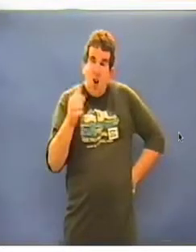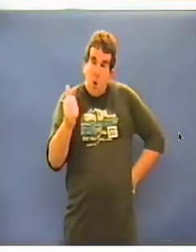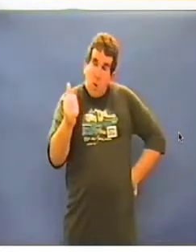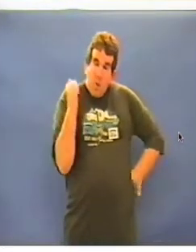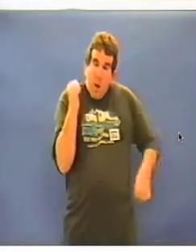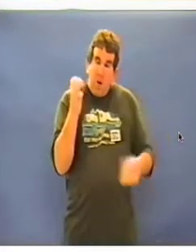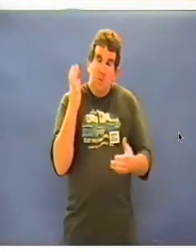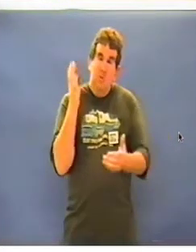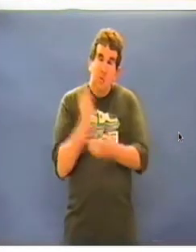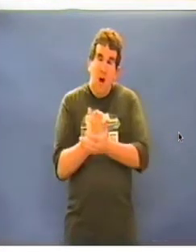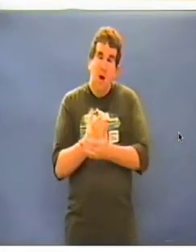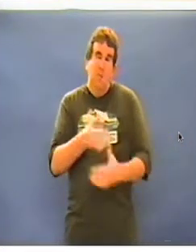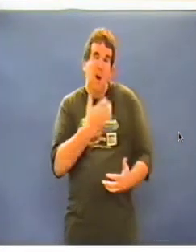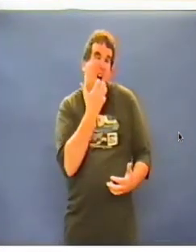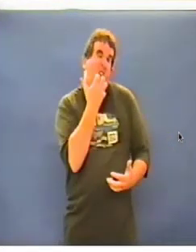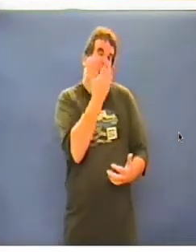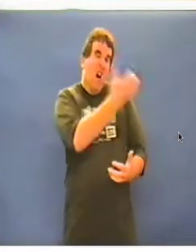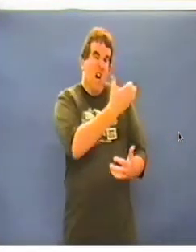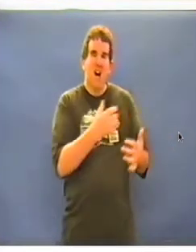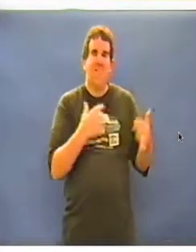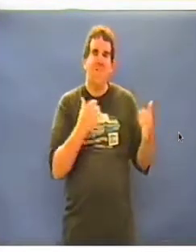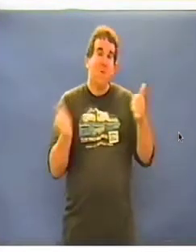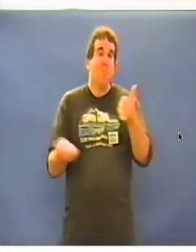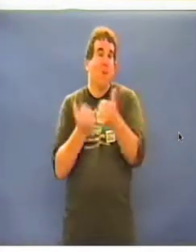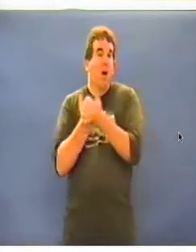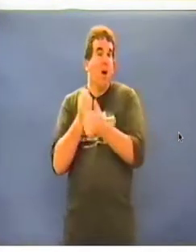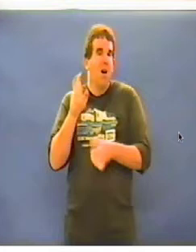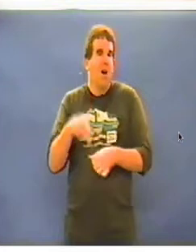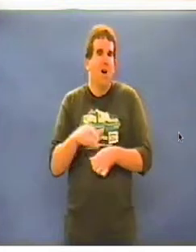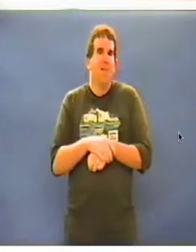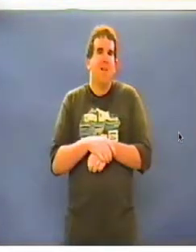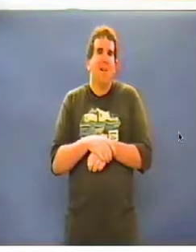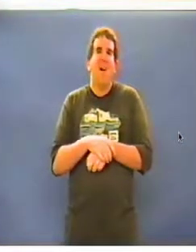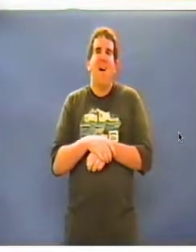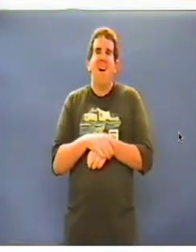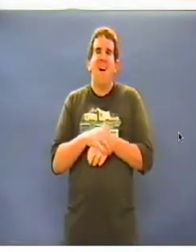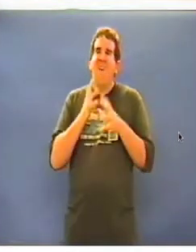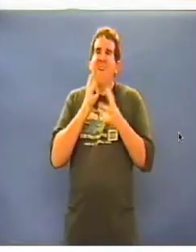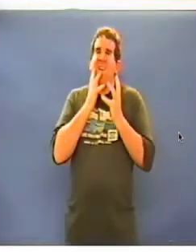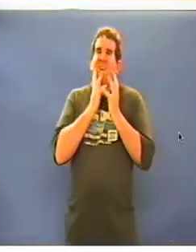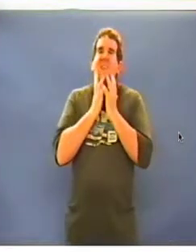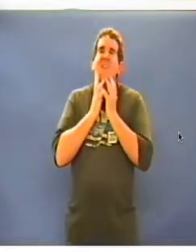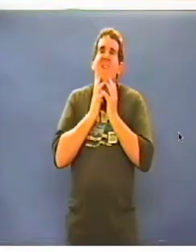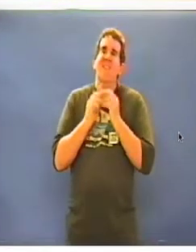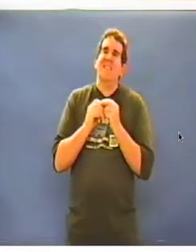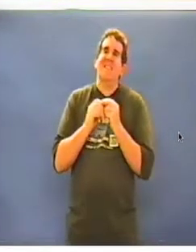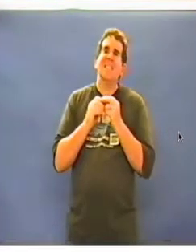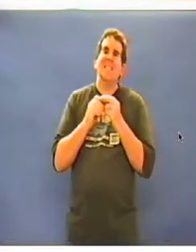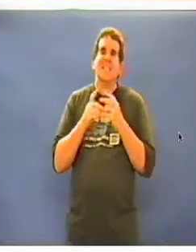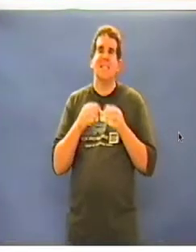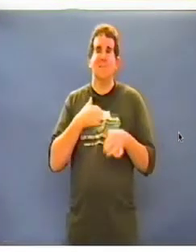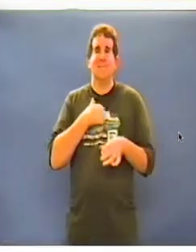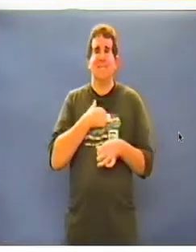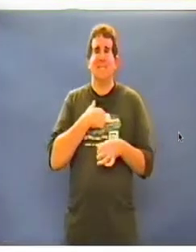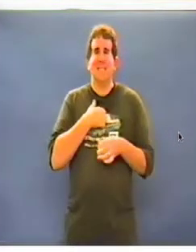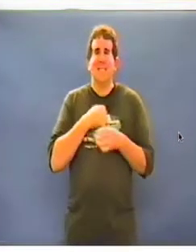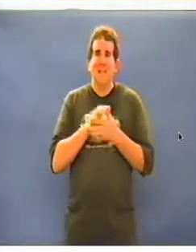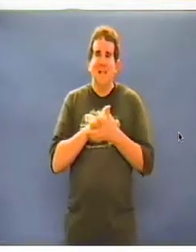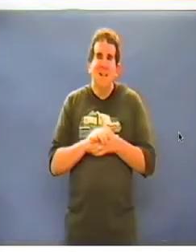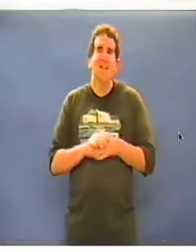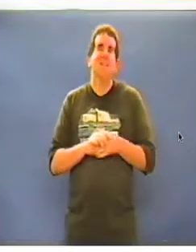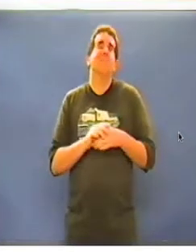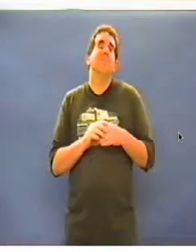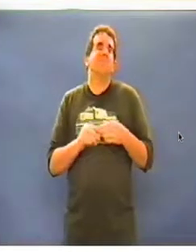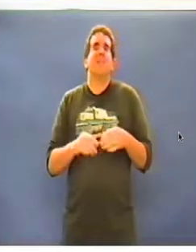how I wouldn't stop and that he had called out to me,